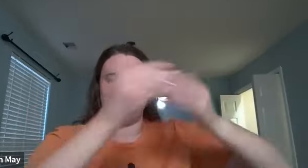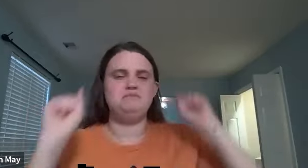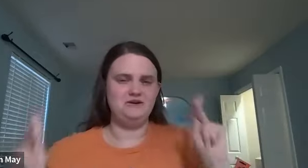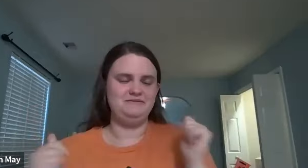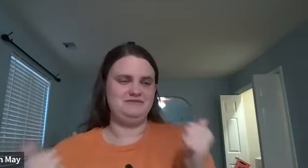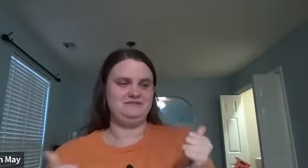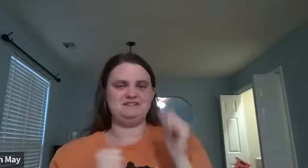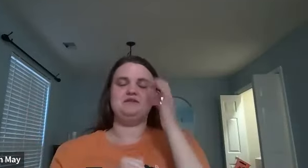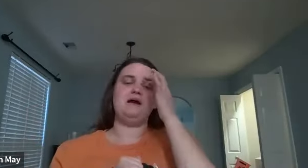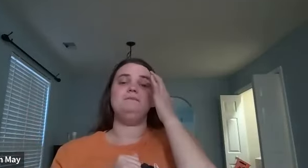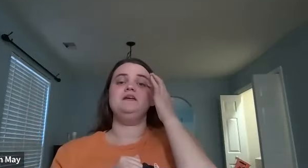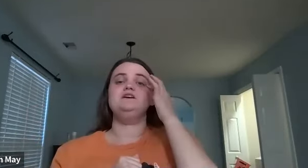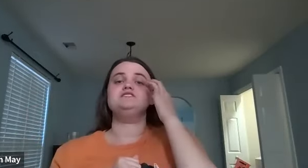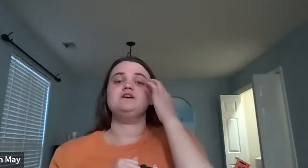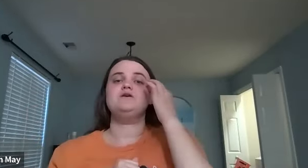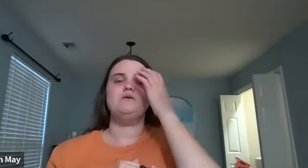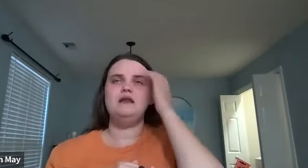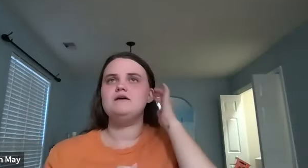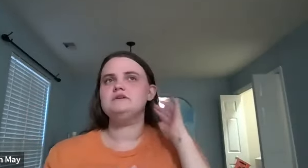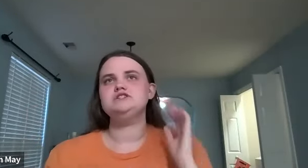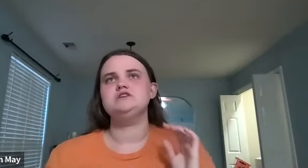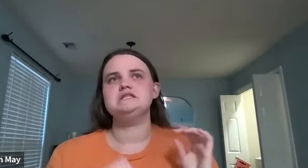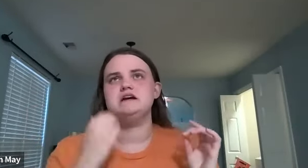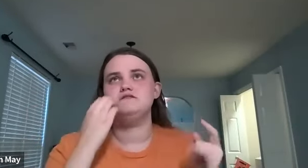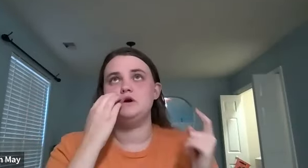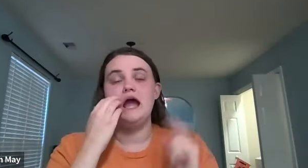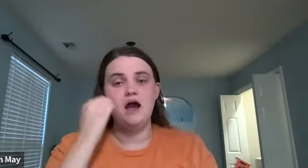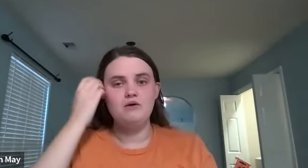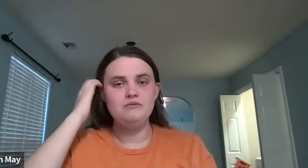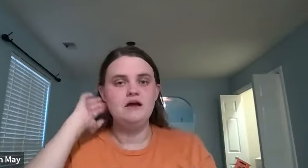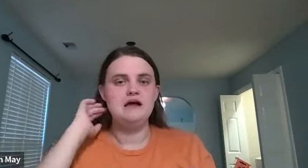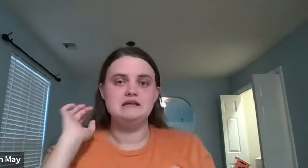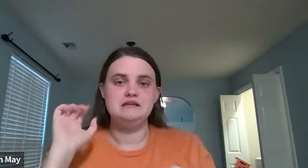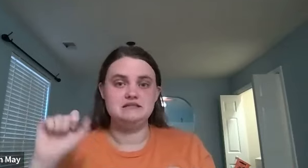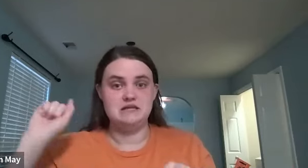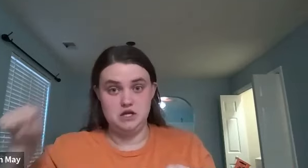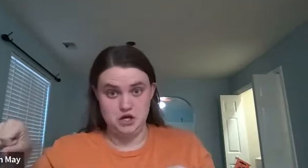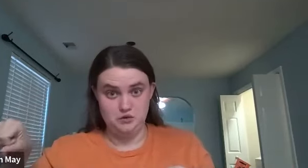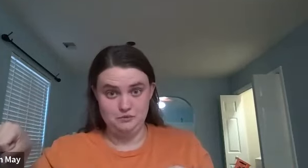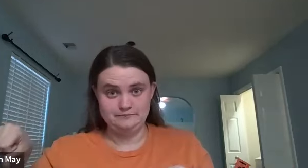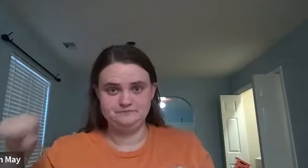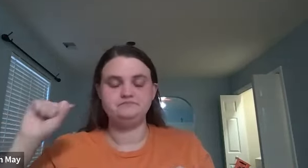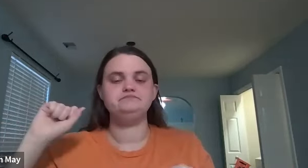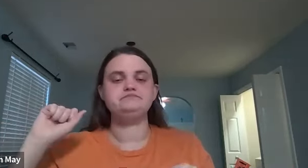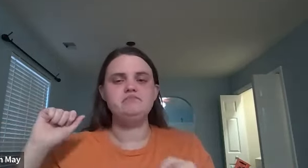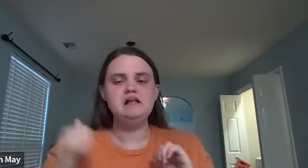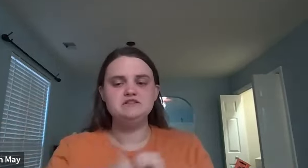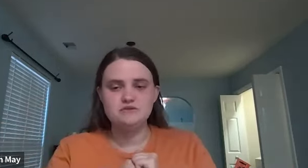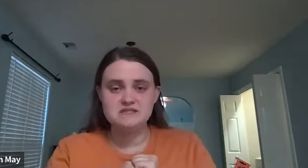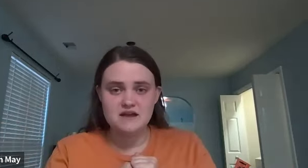continue. Perfect. Okay. So now I'm going to show you the sign for how, yes and no. So the sign